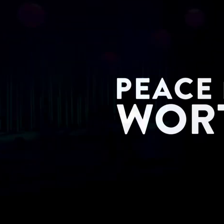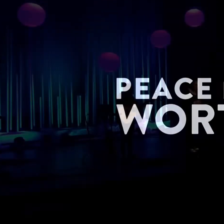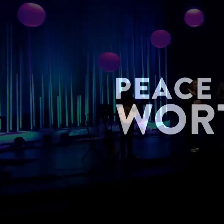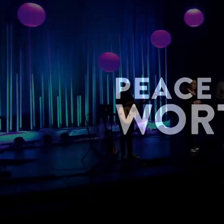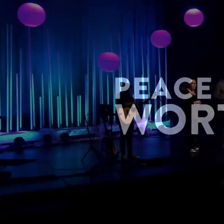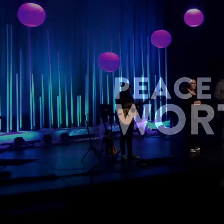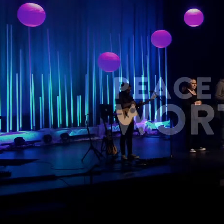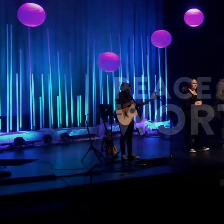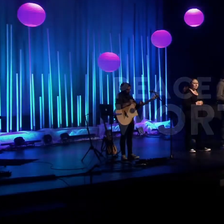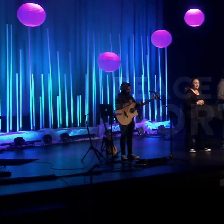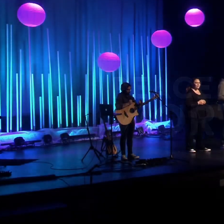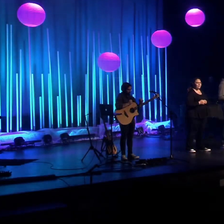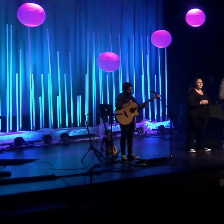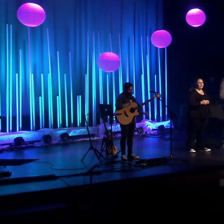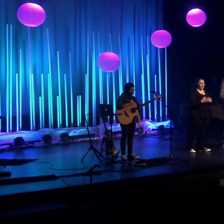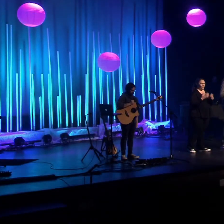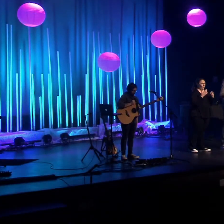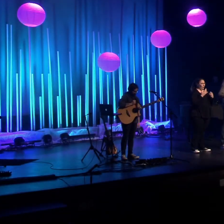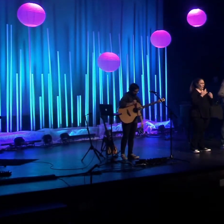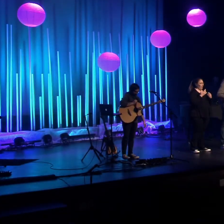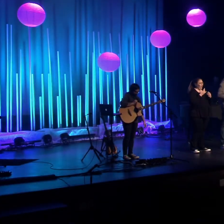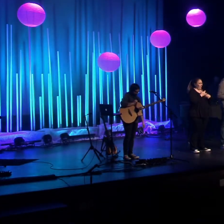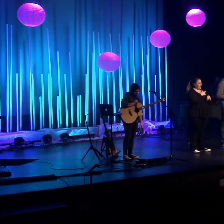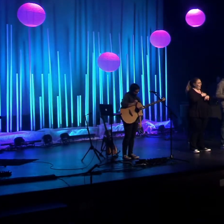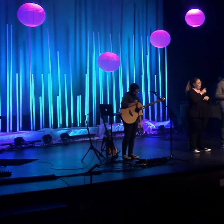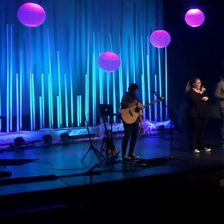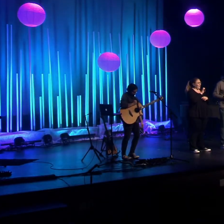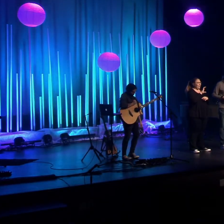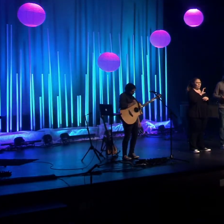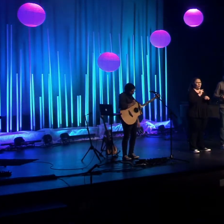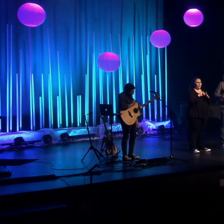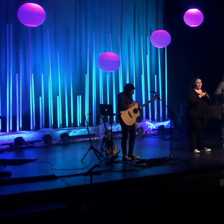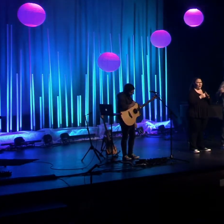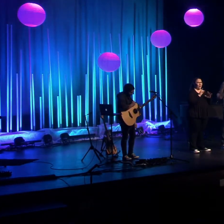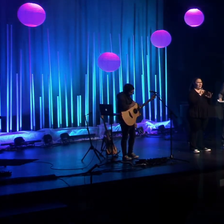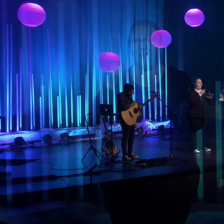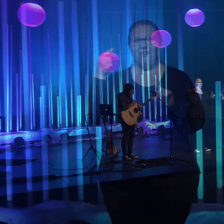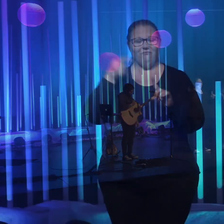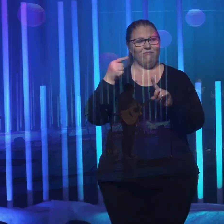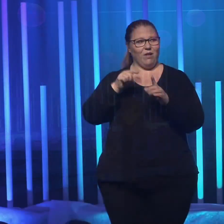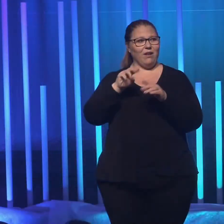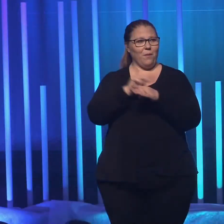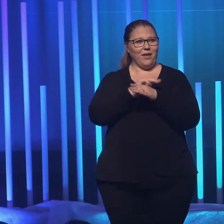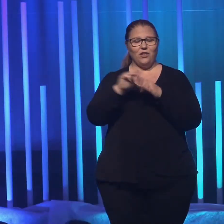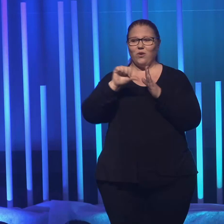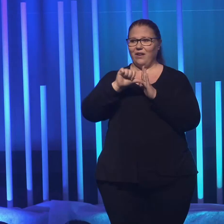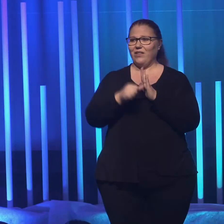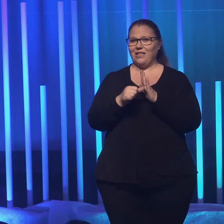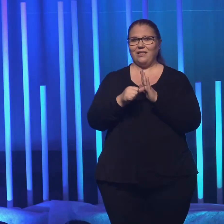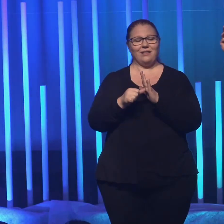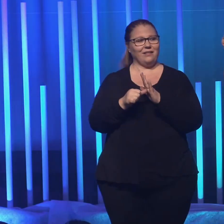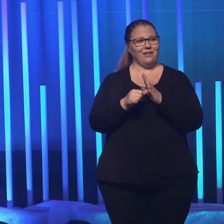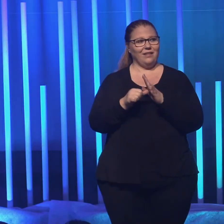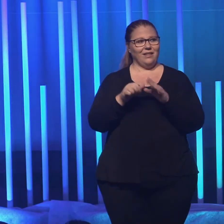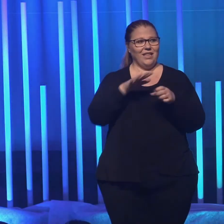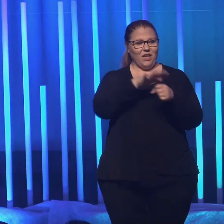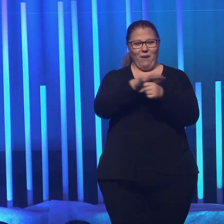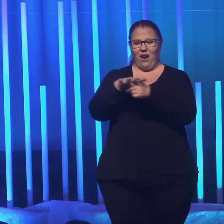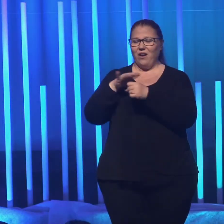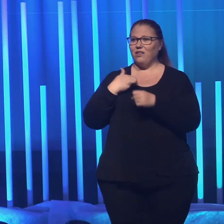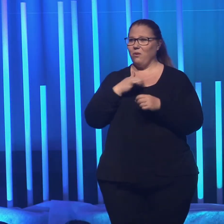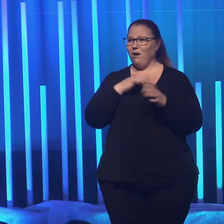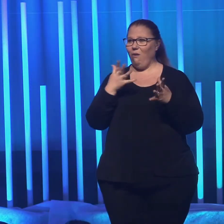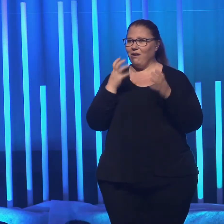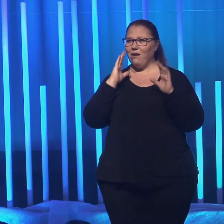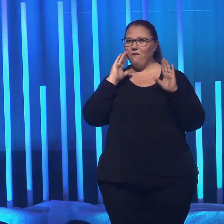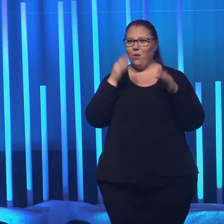Yeah, so this December, we've launched our 2023 Peace is Worth It initiative, ministry emphasis, some areas we want to focus in